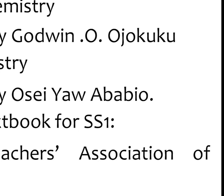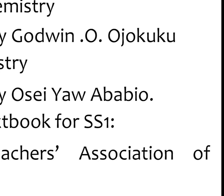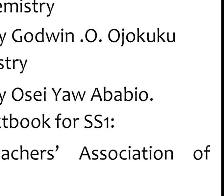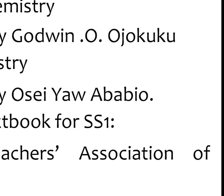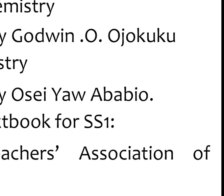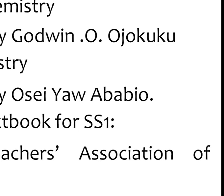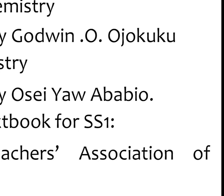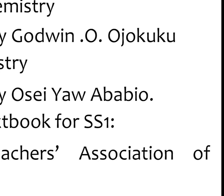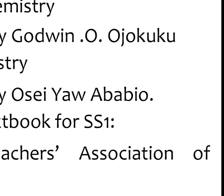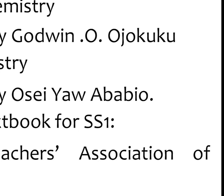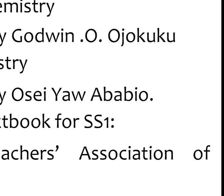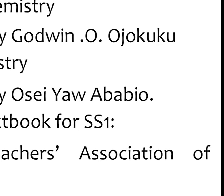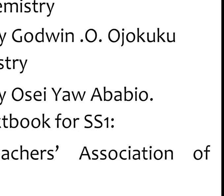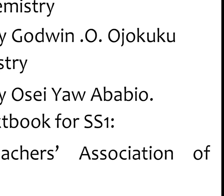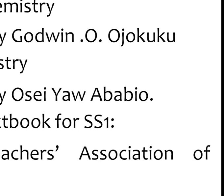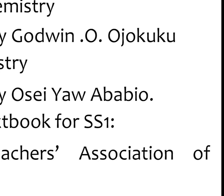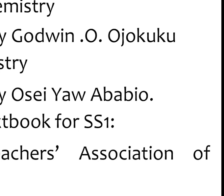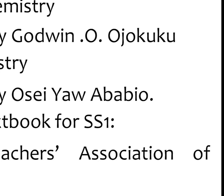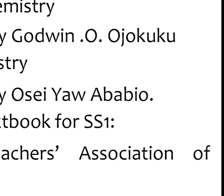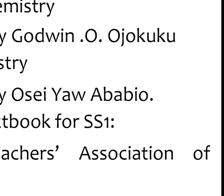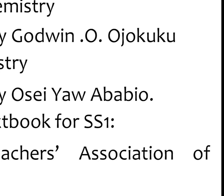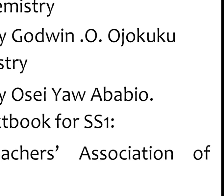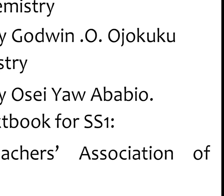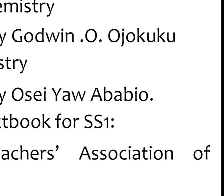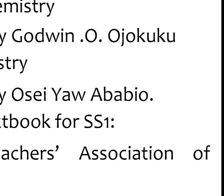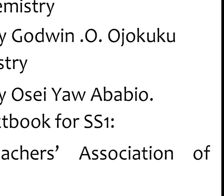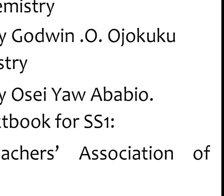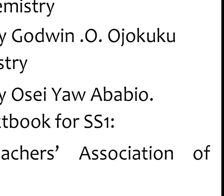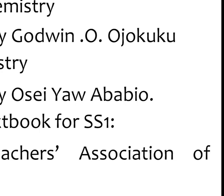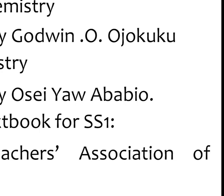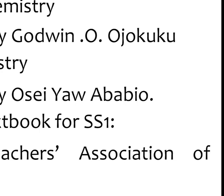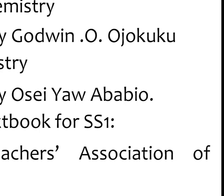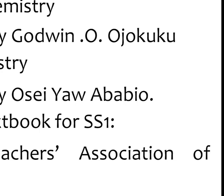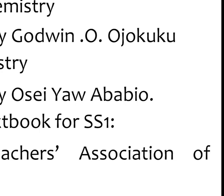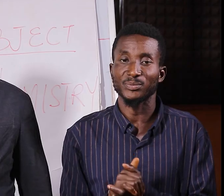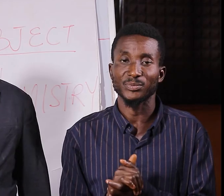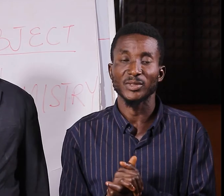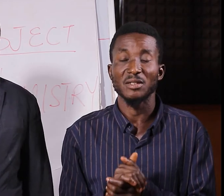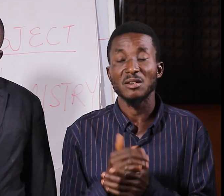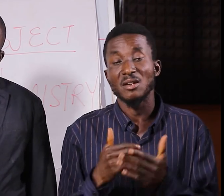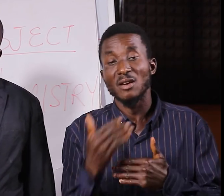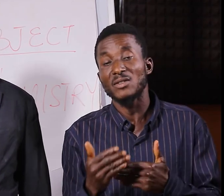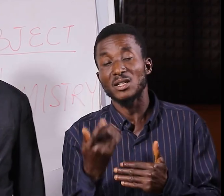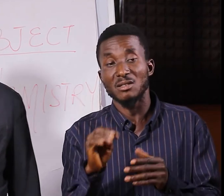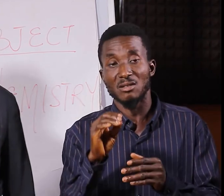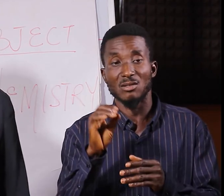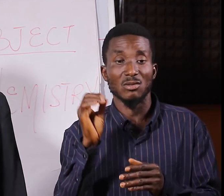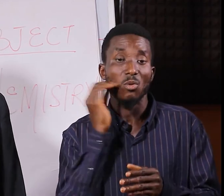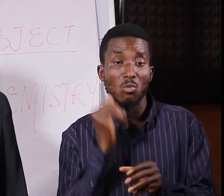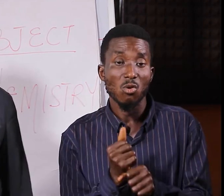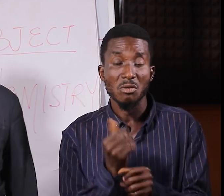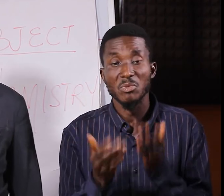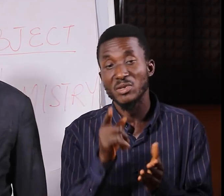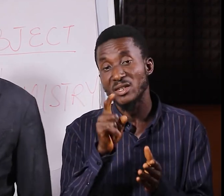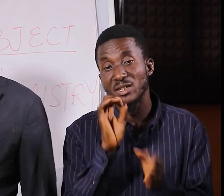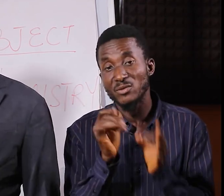by Science Teachers Association of Nigeria. After the assignment, in case you want to forward